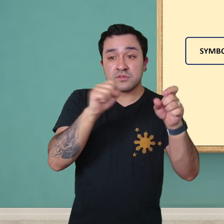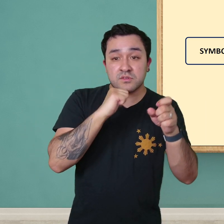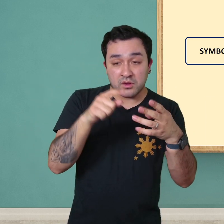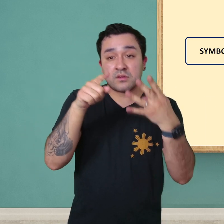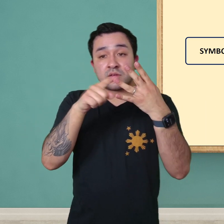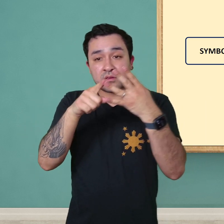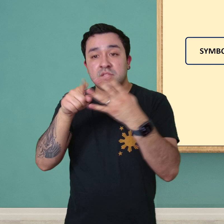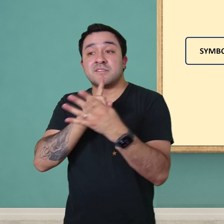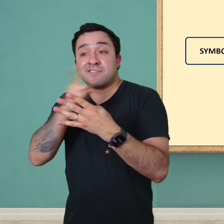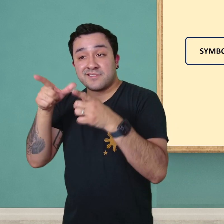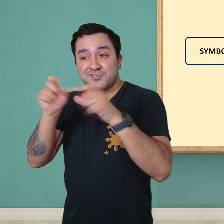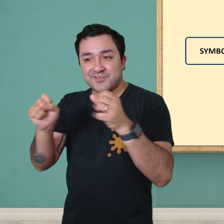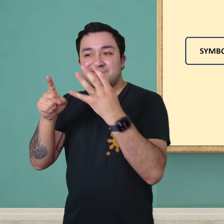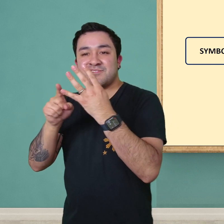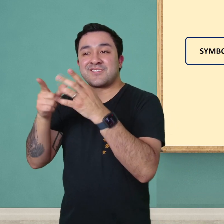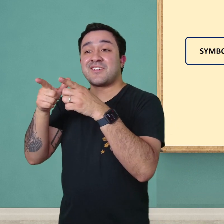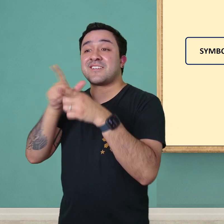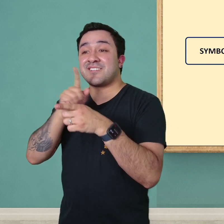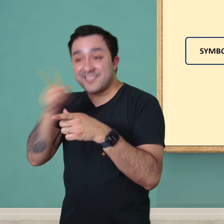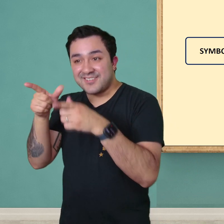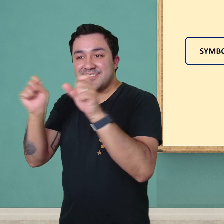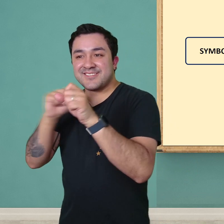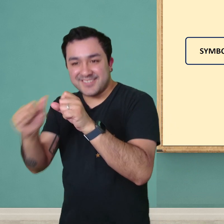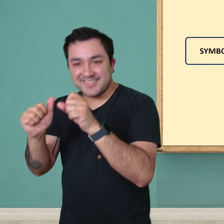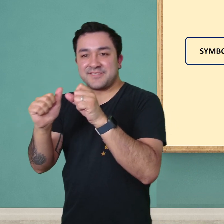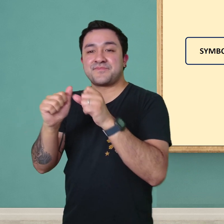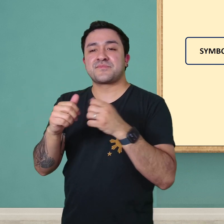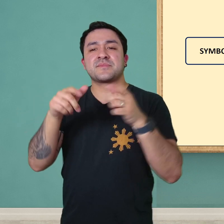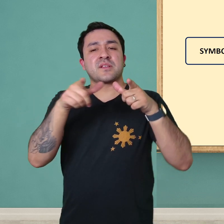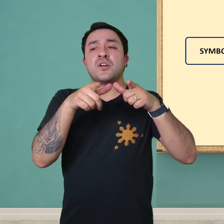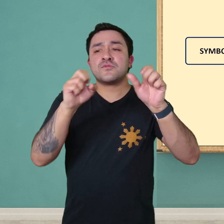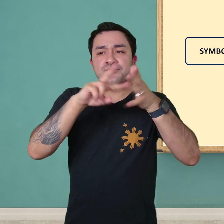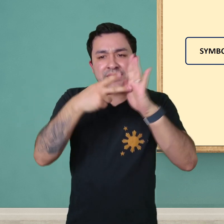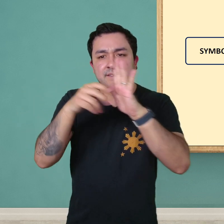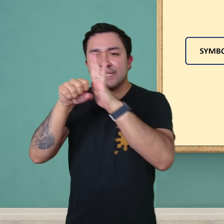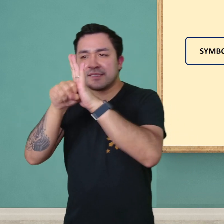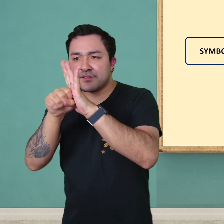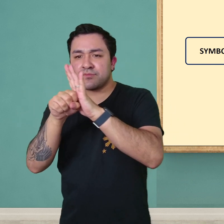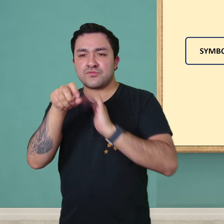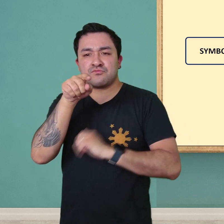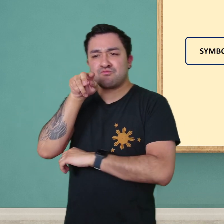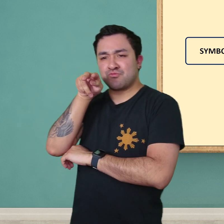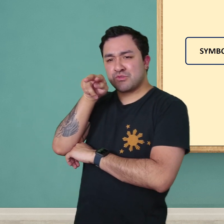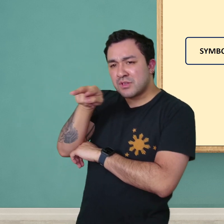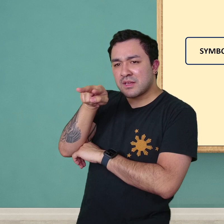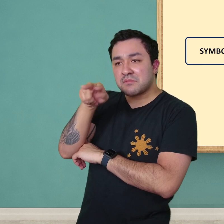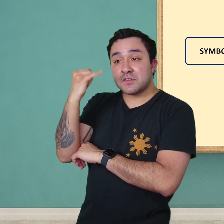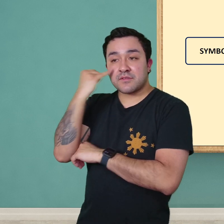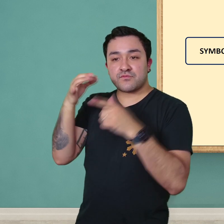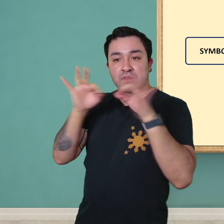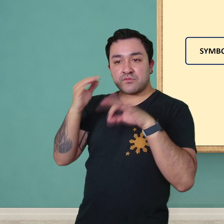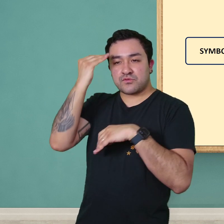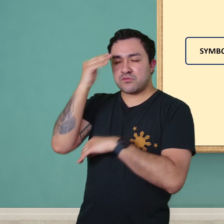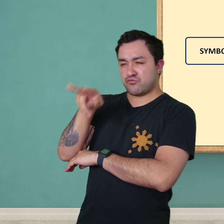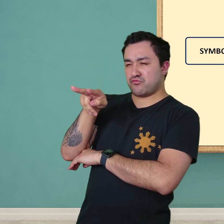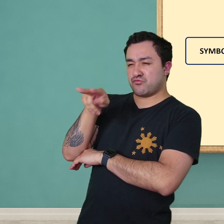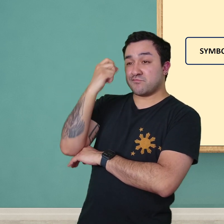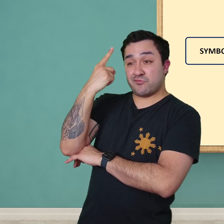linguistics or non-linguistics. Linguistic symbols require knowledge of the language to be able to understand its meaning.